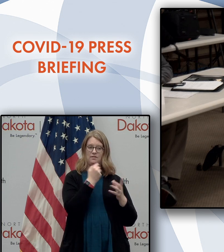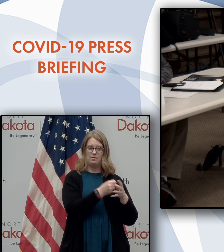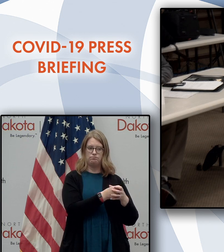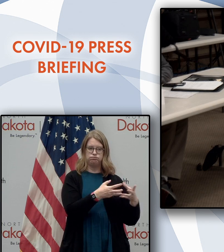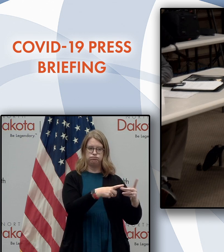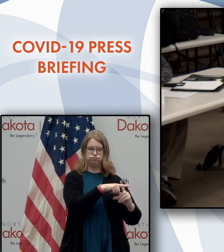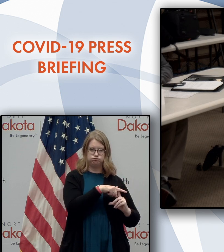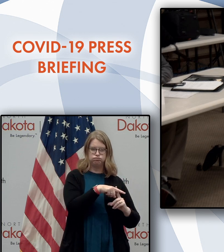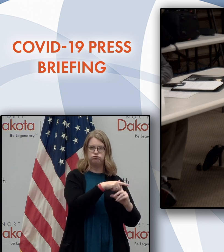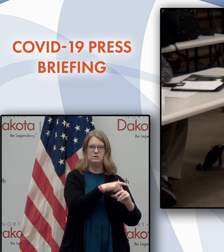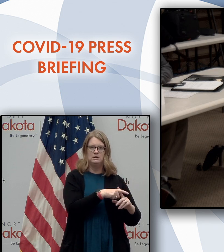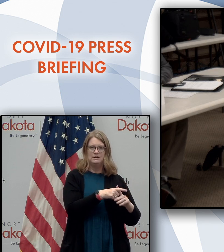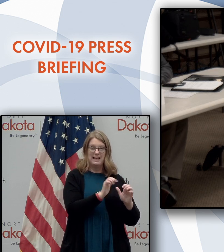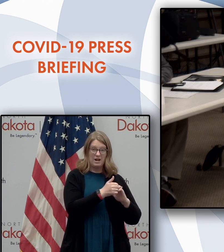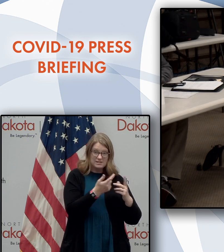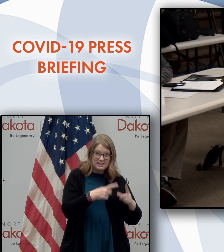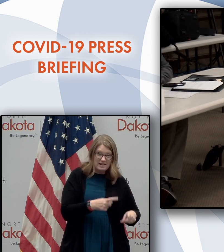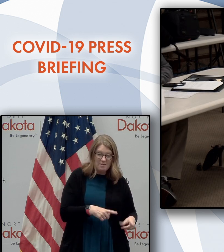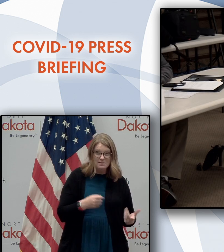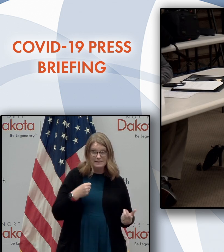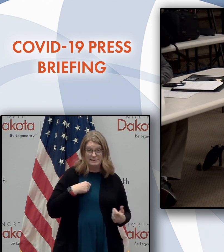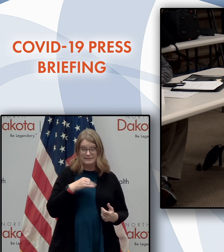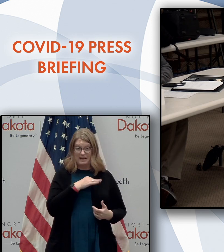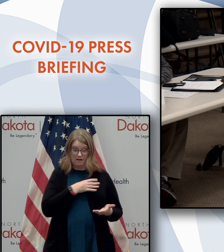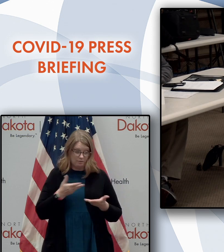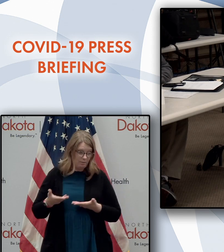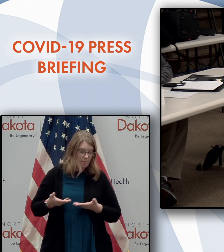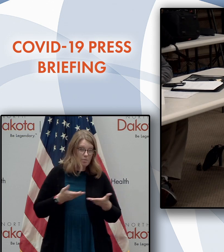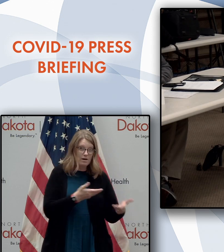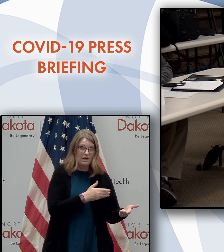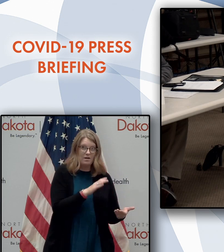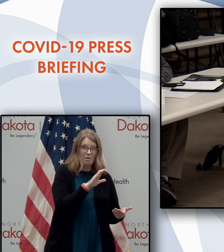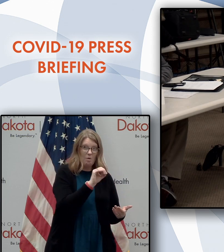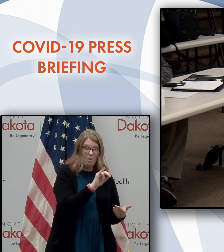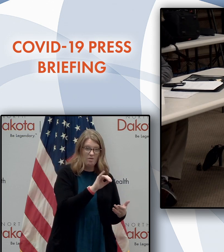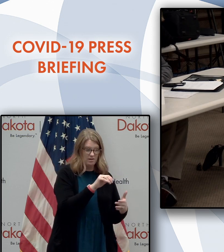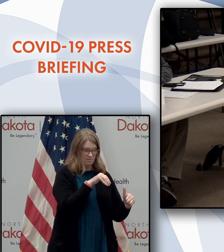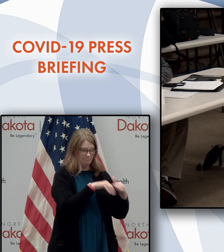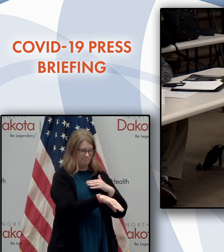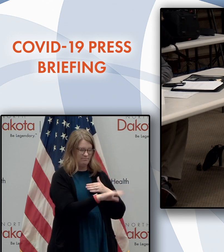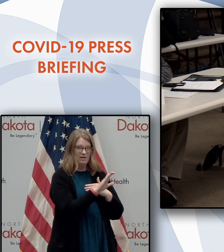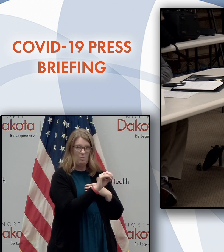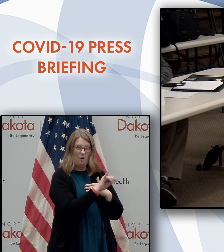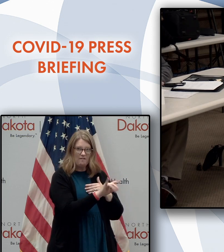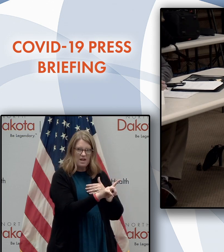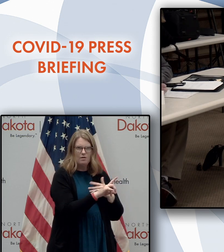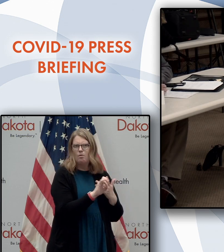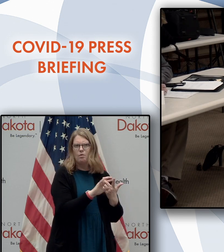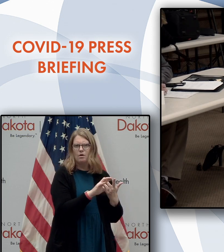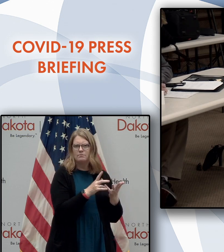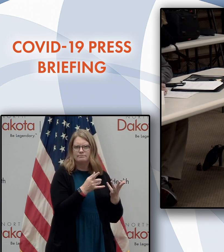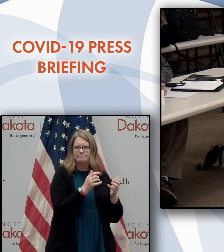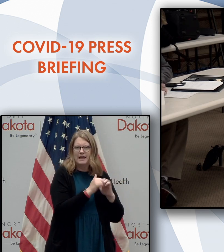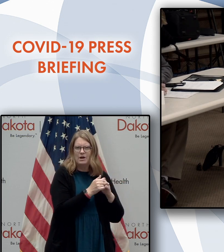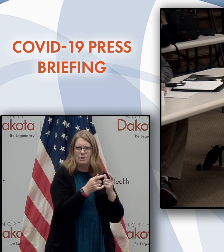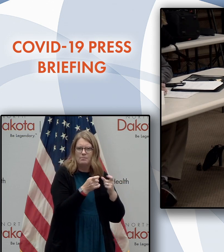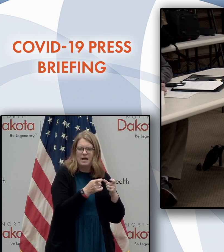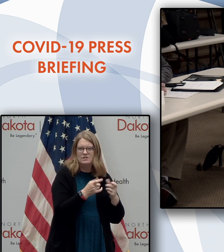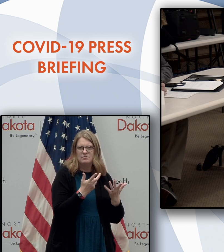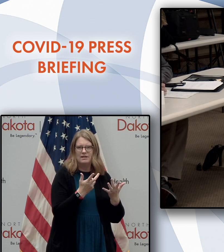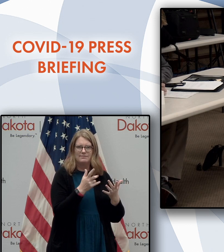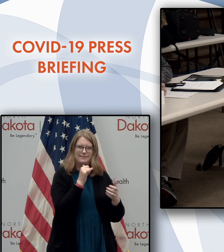breakdown happen? Is that with staff bringing COVID into the facilities, and if so, how do you manage that lack of